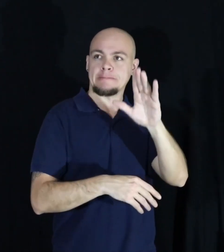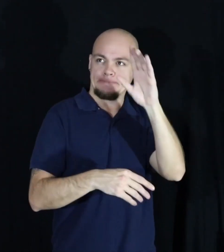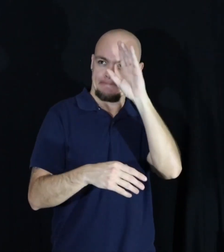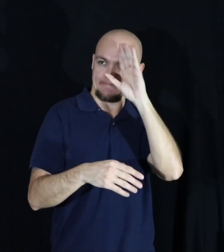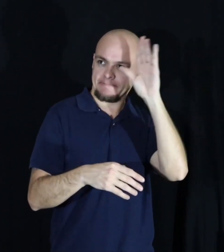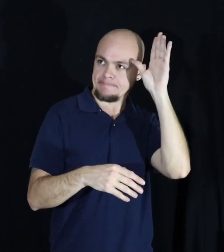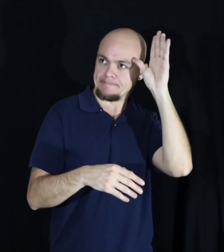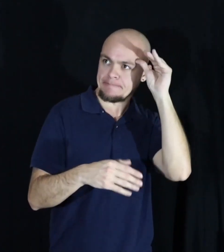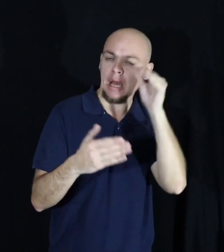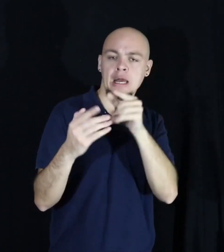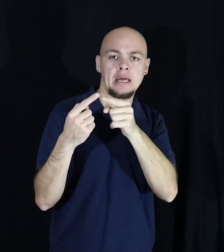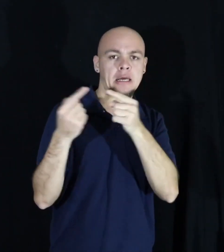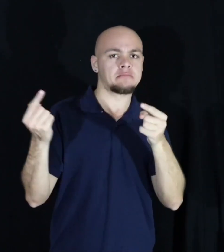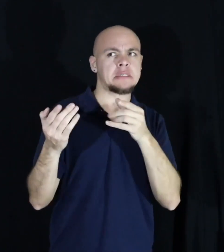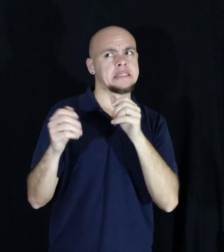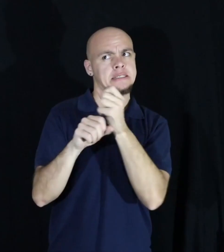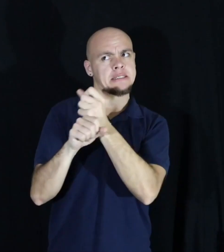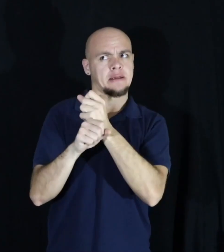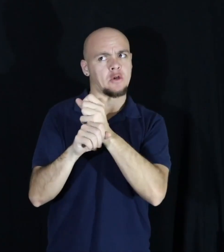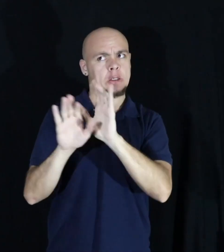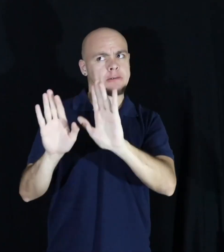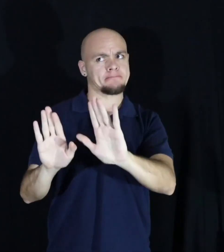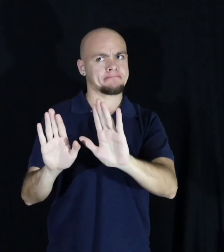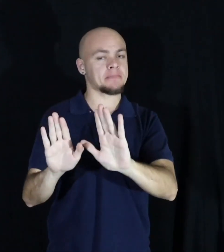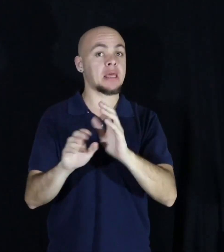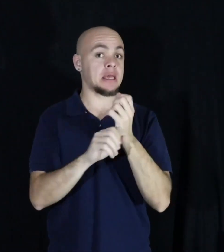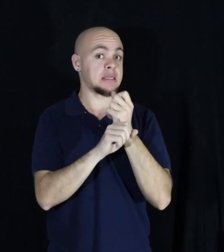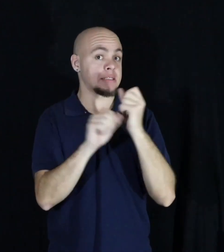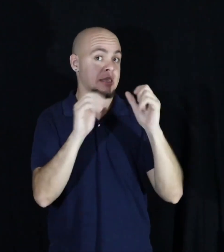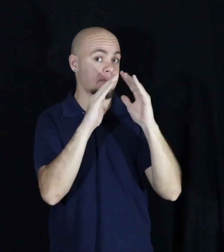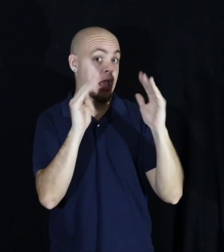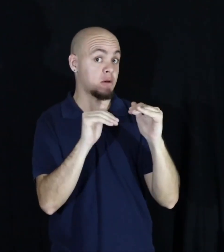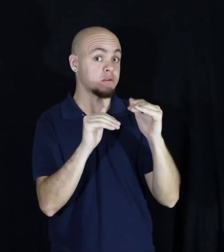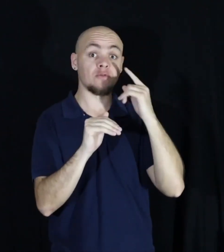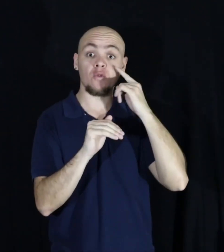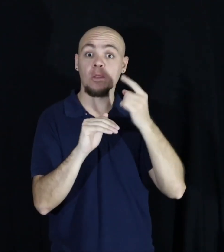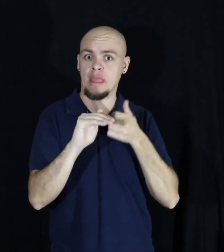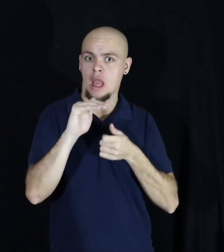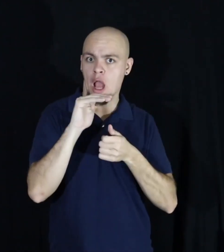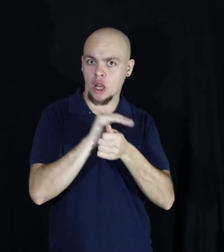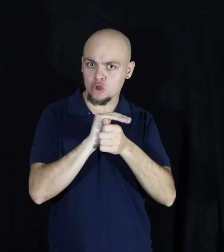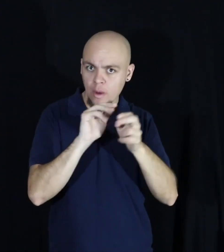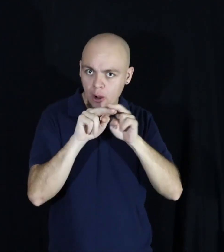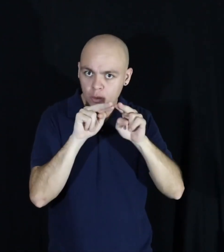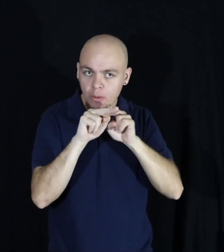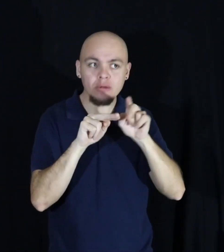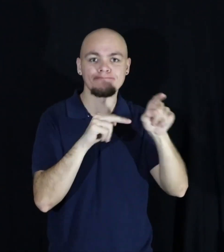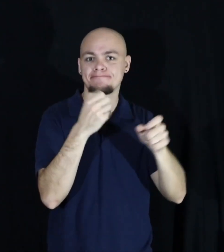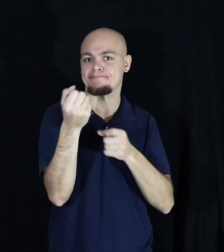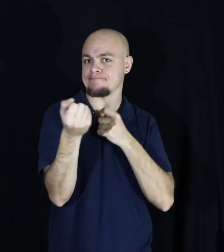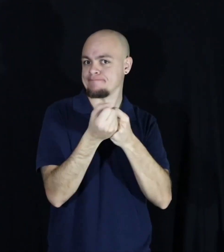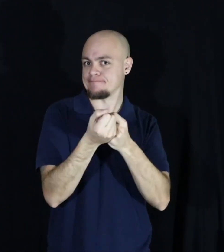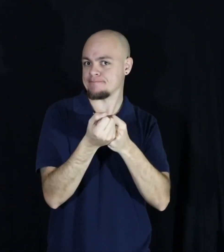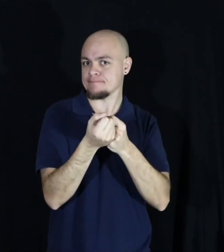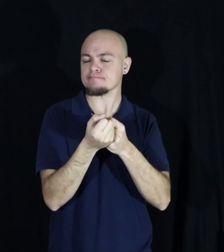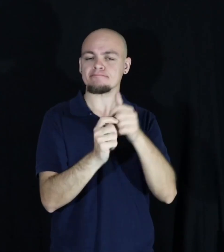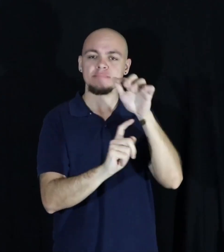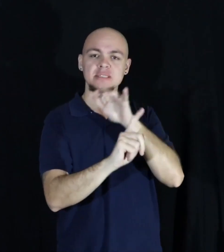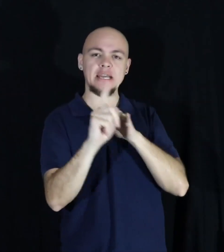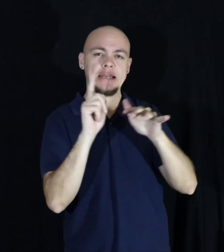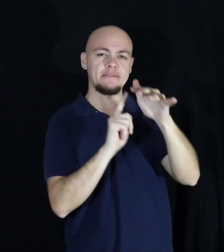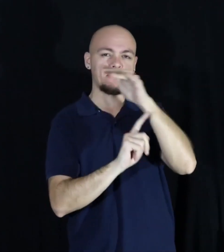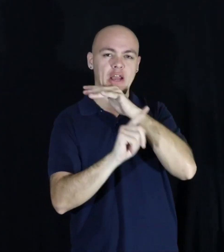to slavery and inspired him to operate a safe house on the Underground Railroad. Senegalese environmentalist Baba